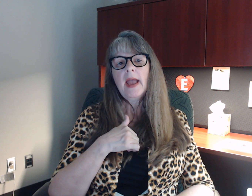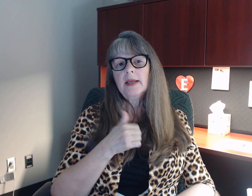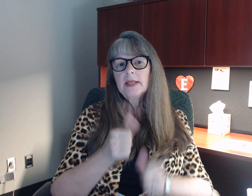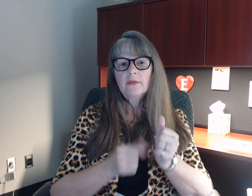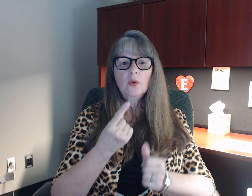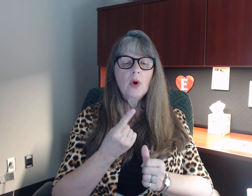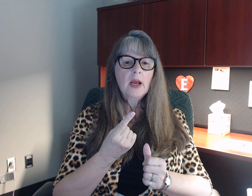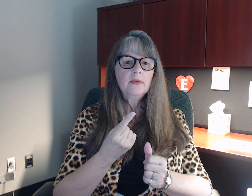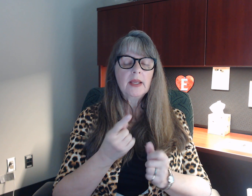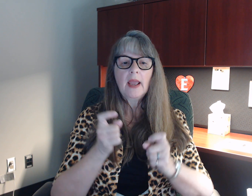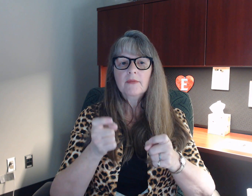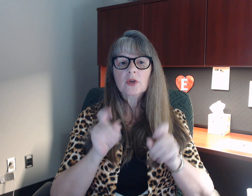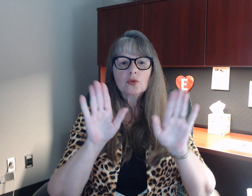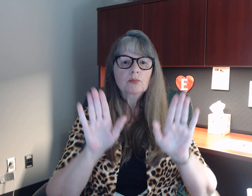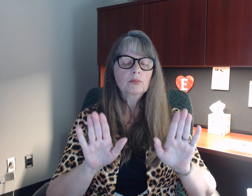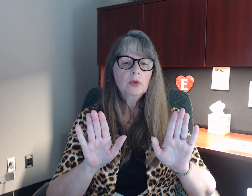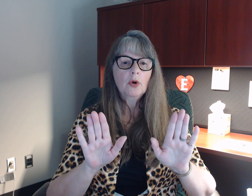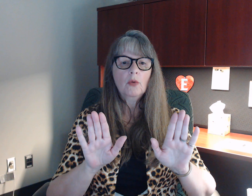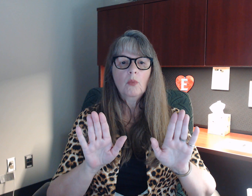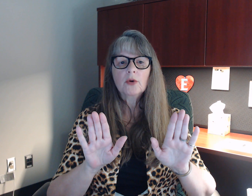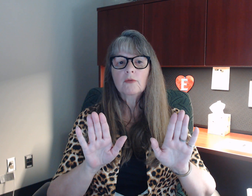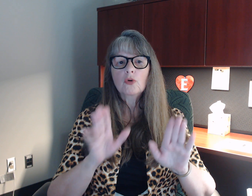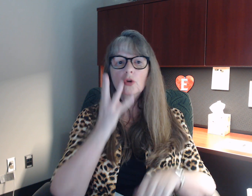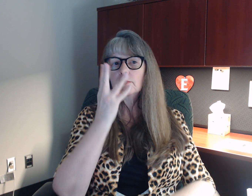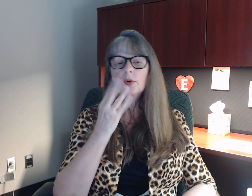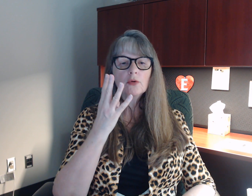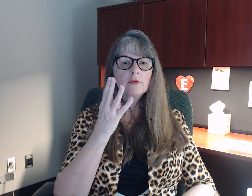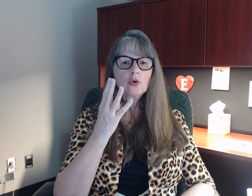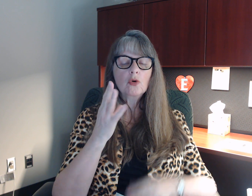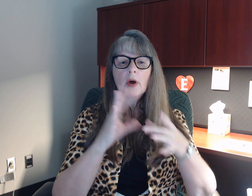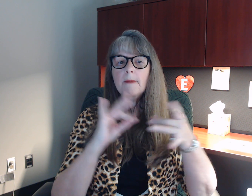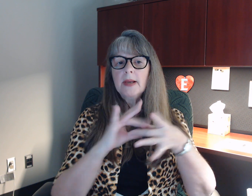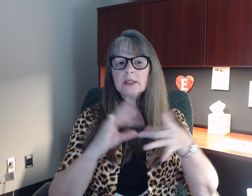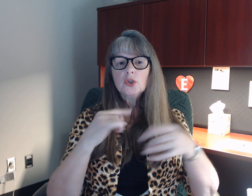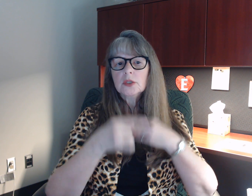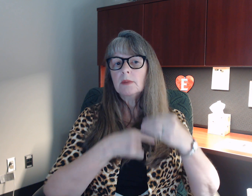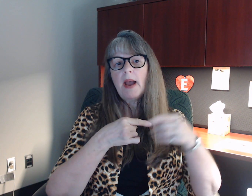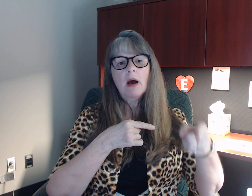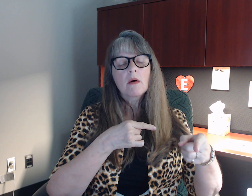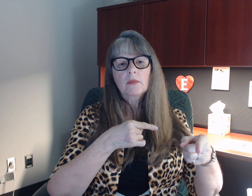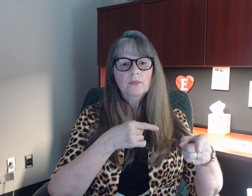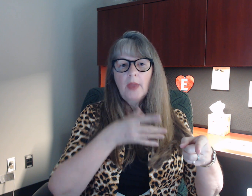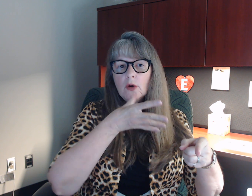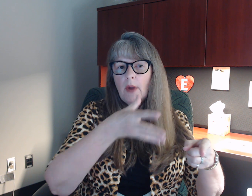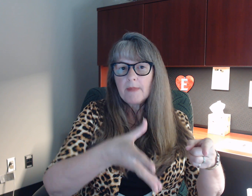And everyone, they gave such, wonderful and beautiful messages about that